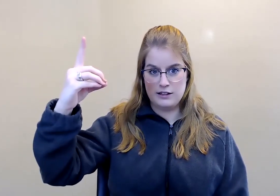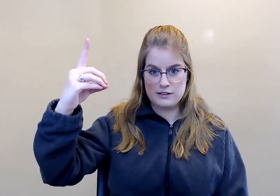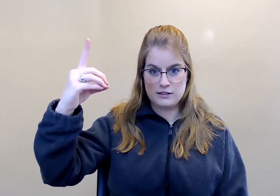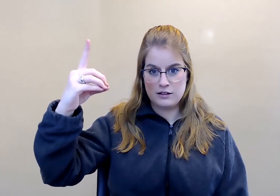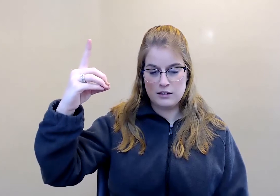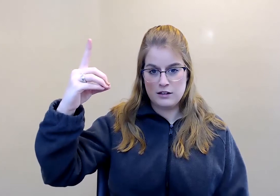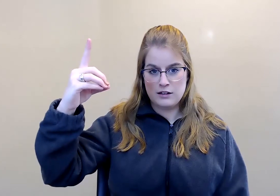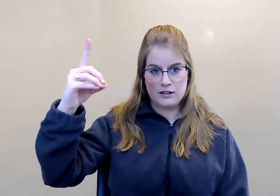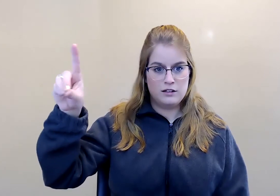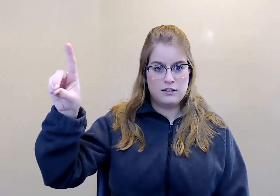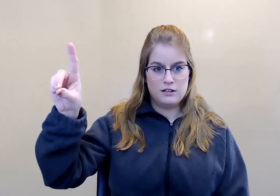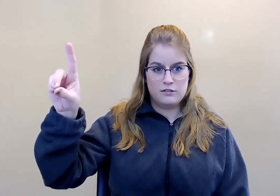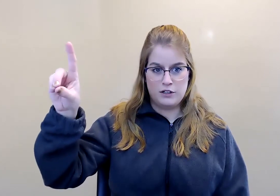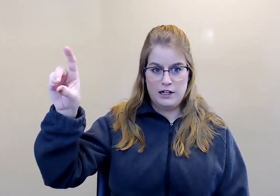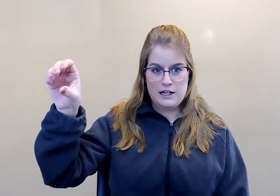this. For E,